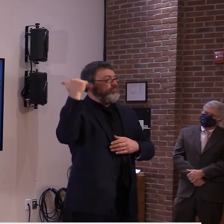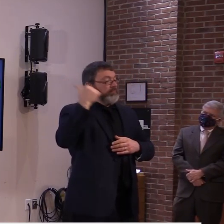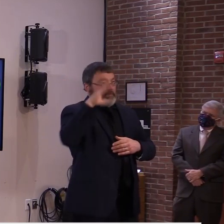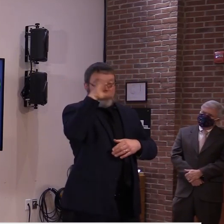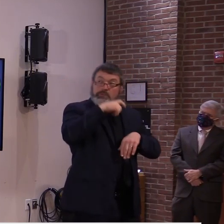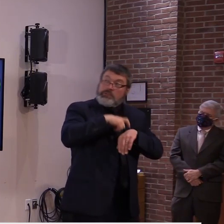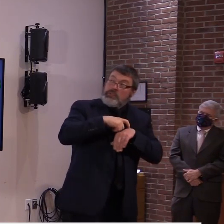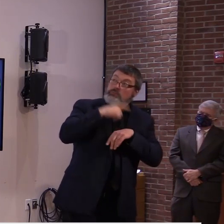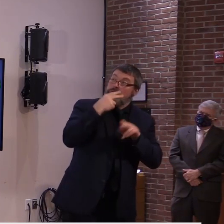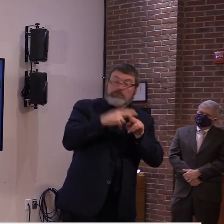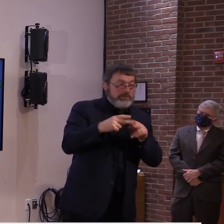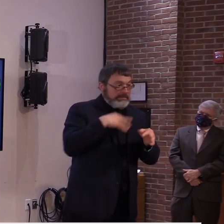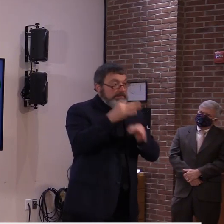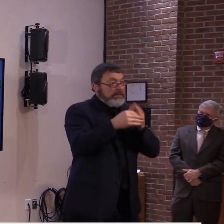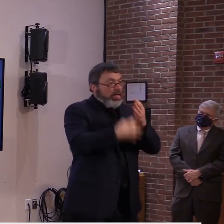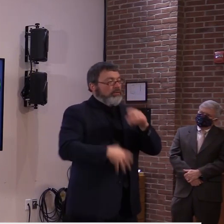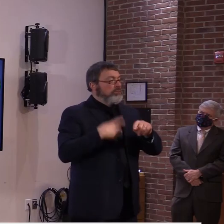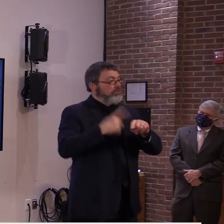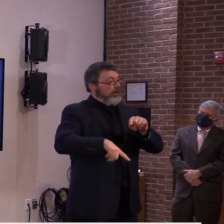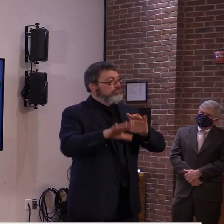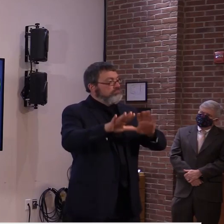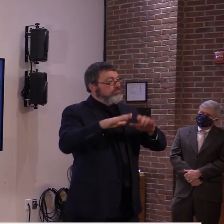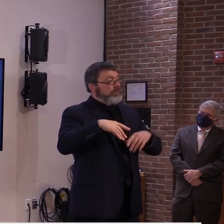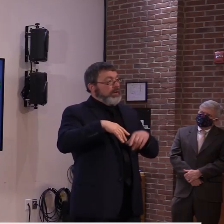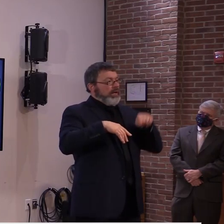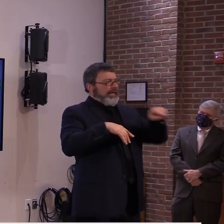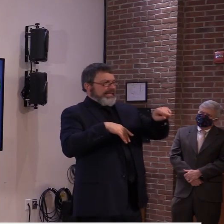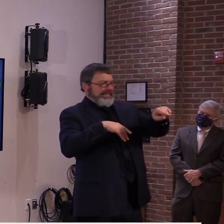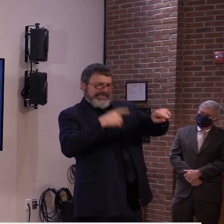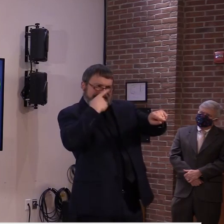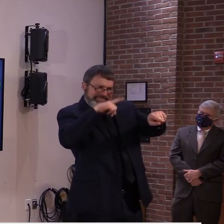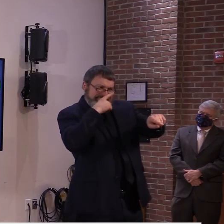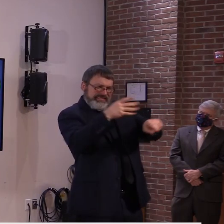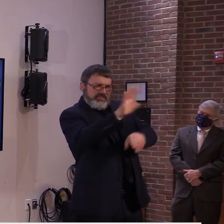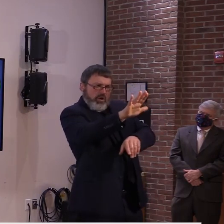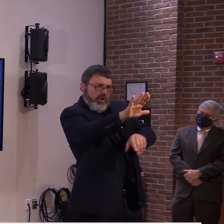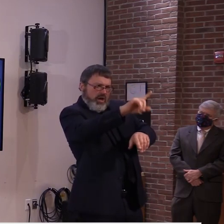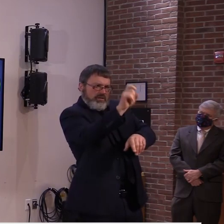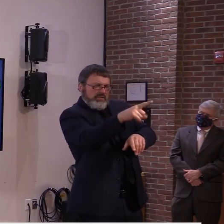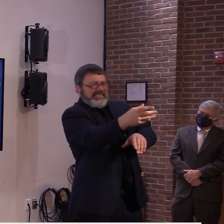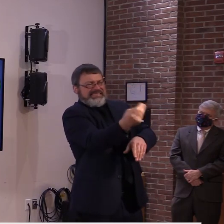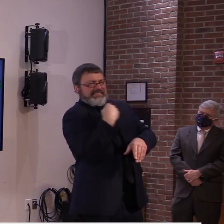make the life of other people easier if that's the direction things go in.